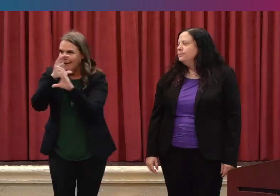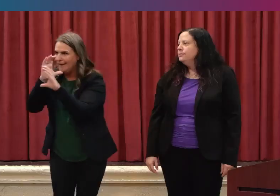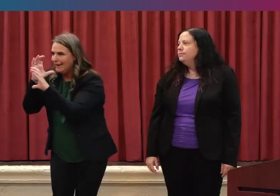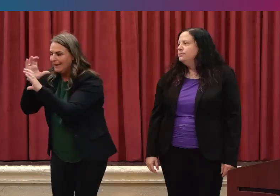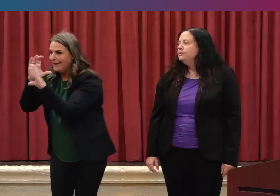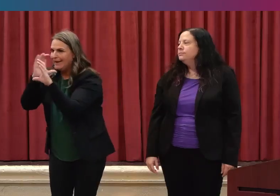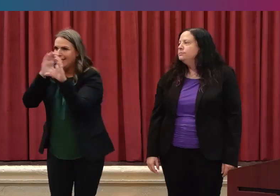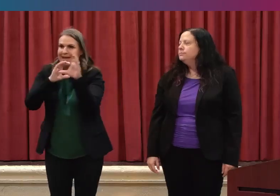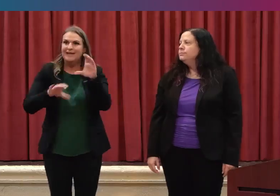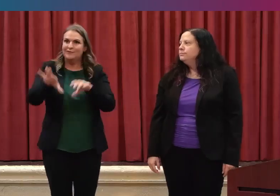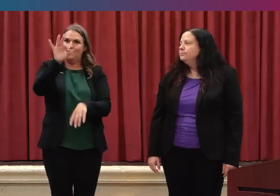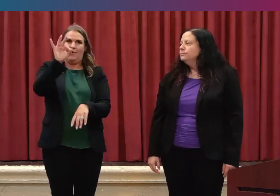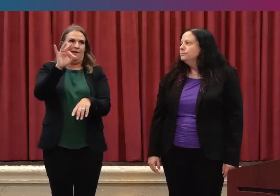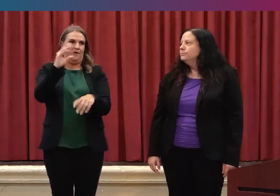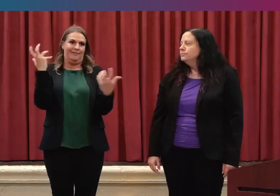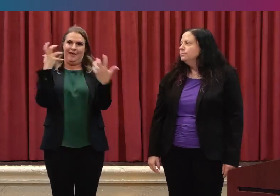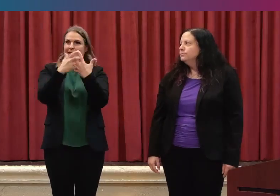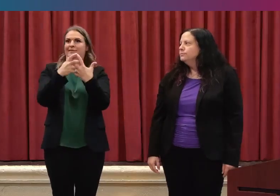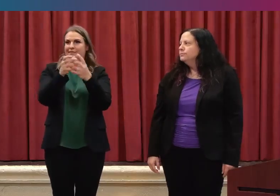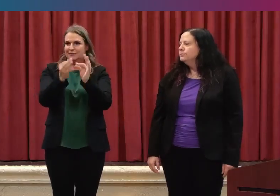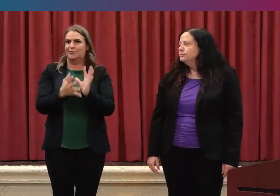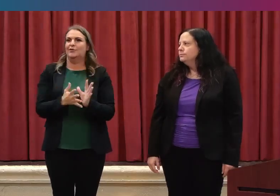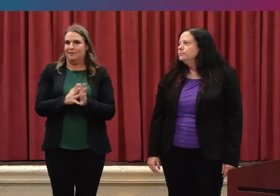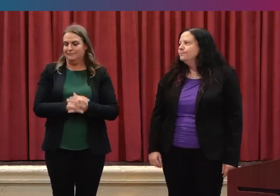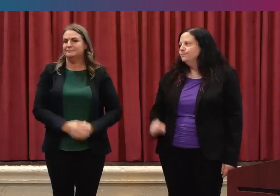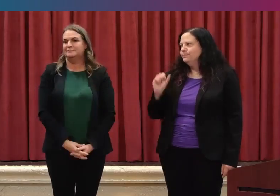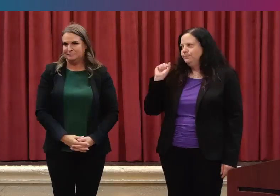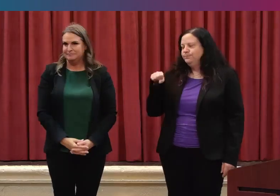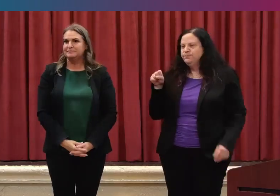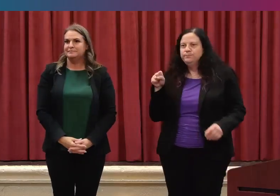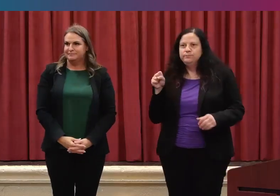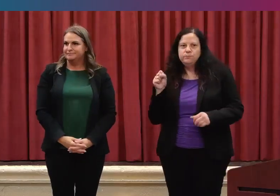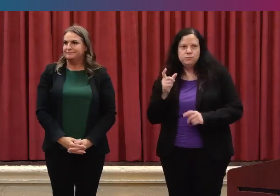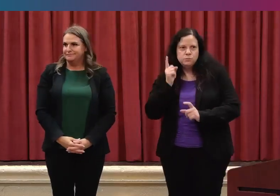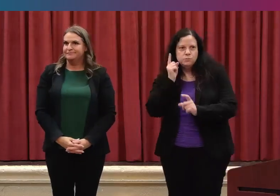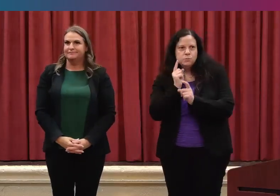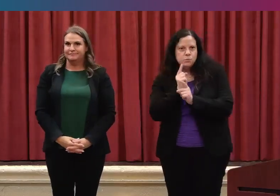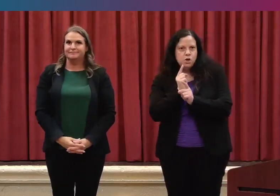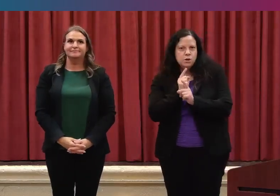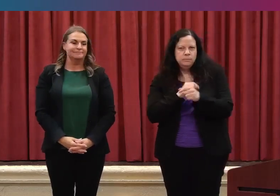we are looking to find a qualified interpreter to fill that space.